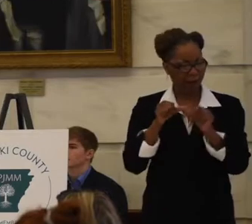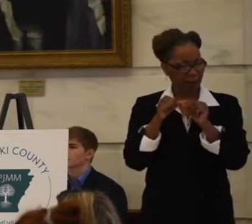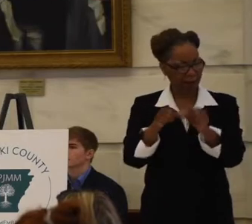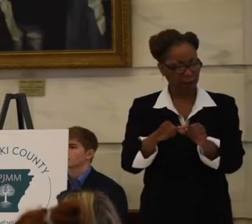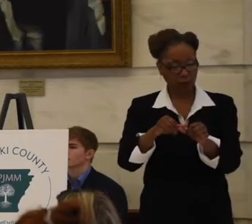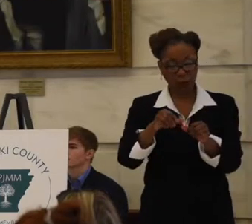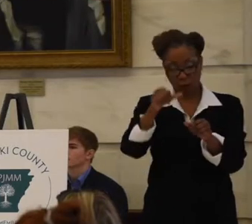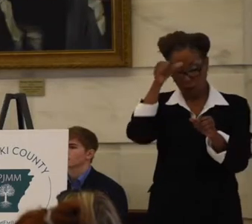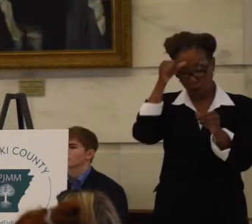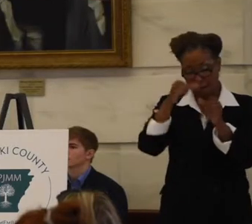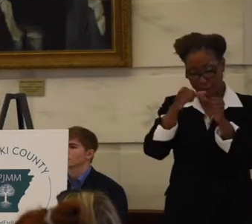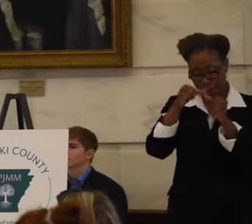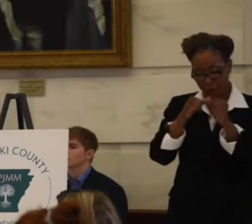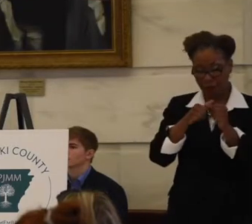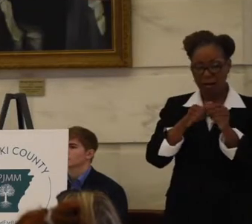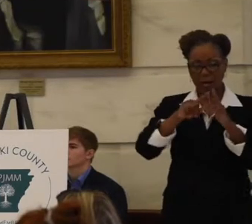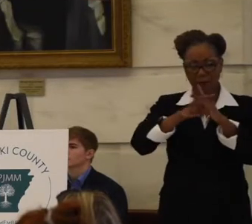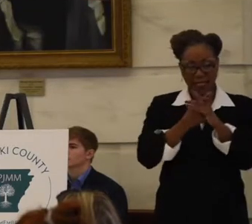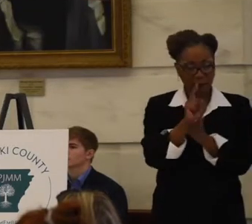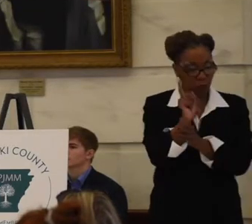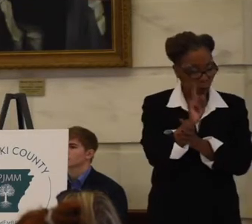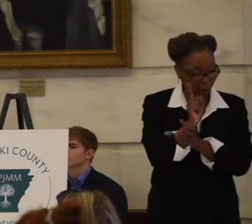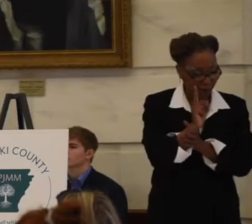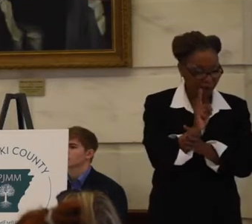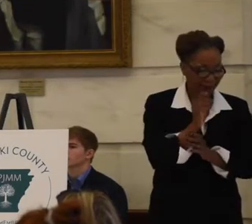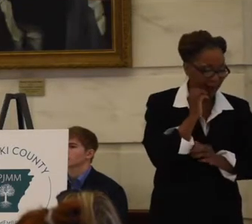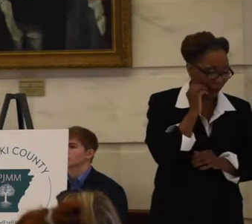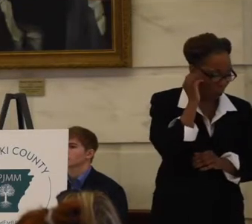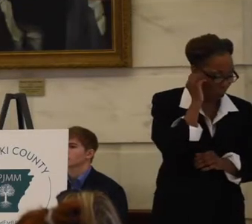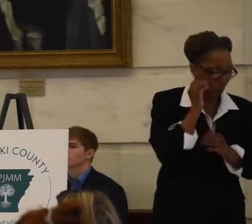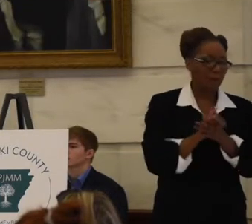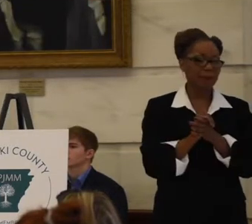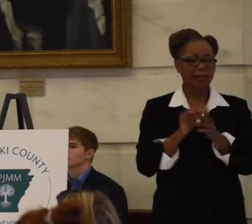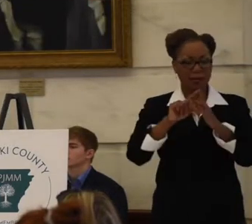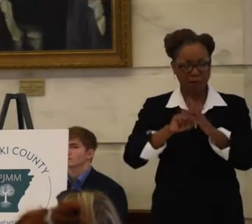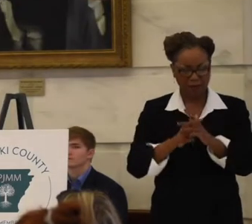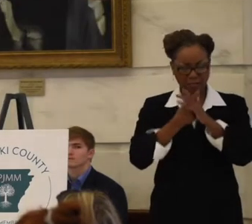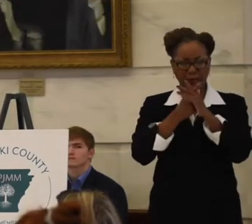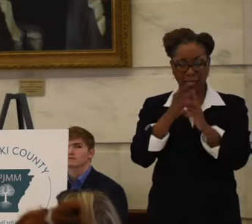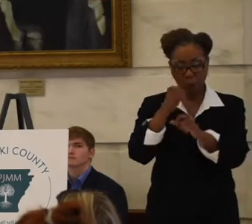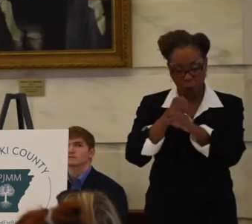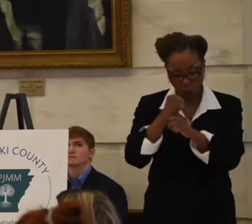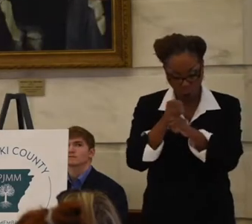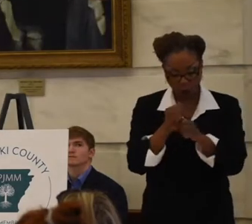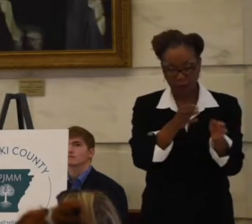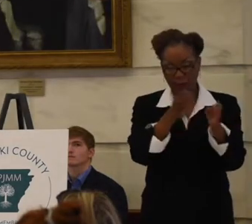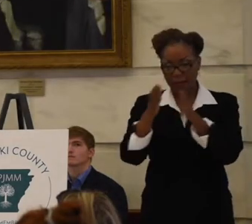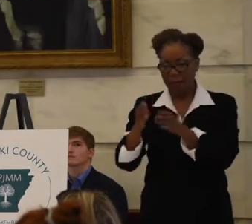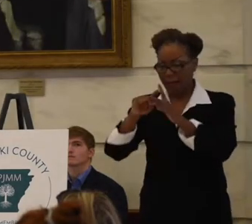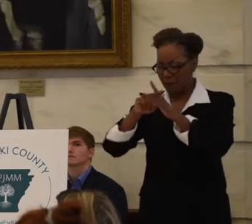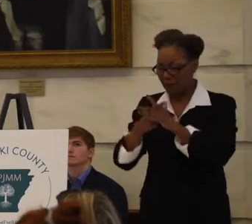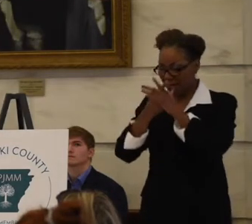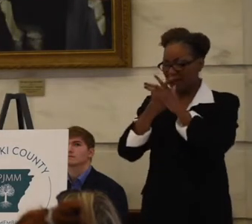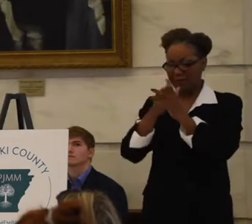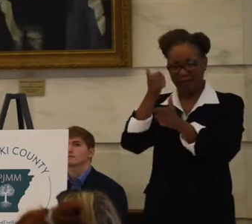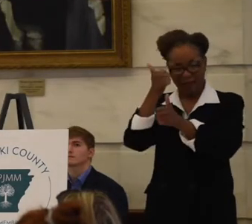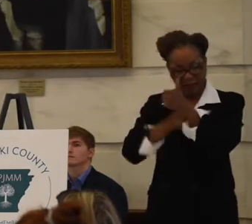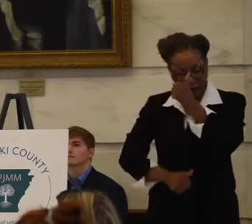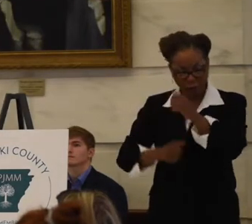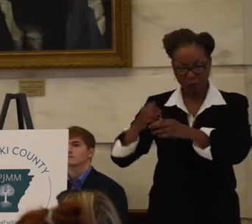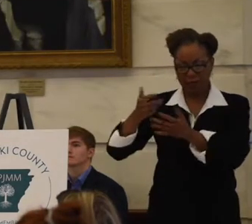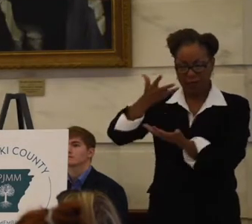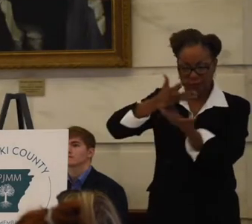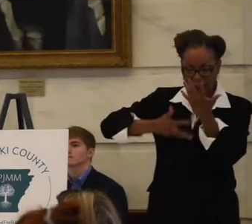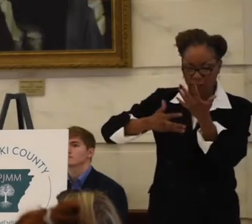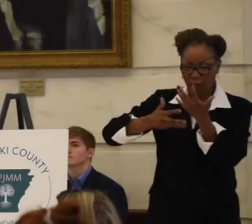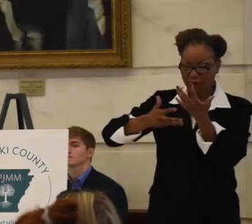So remember, it begins at home. It begins at work. It begins in every